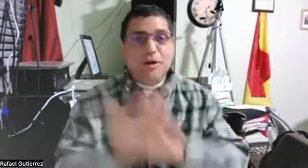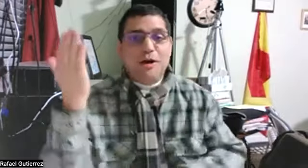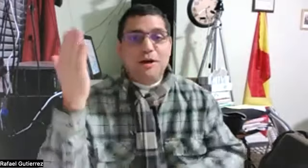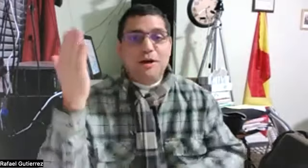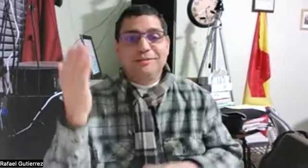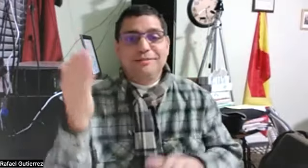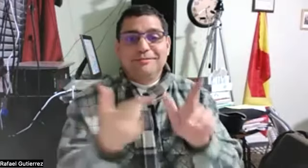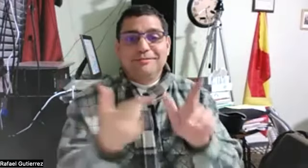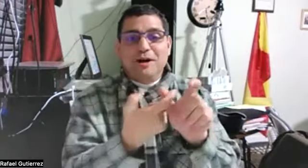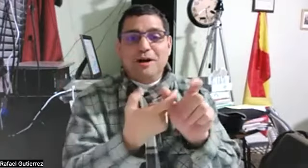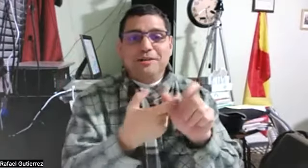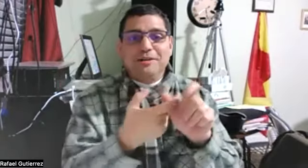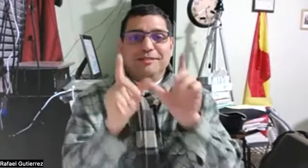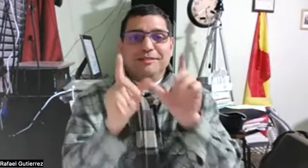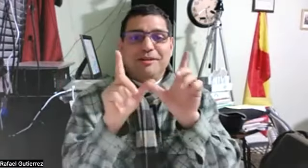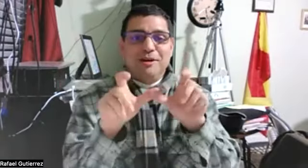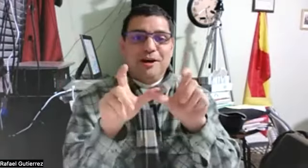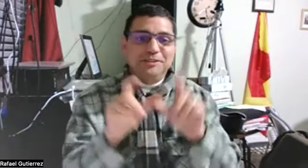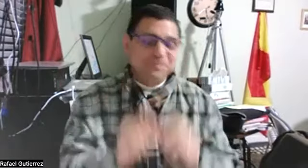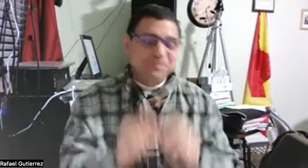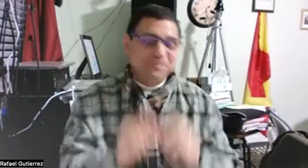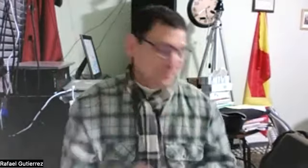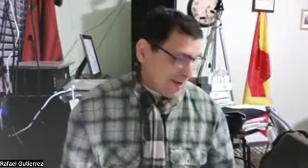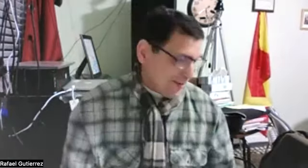Run, run, run. Okay.